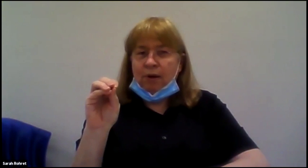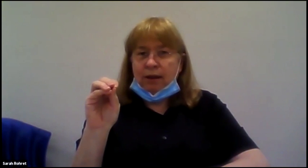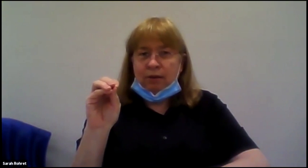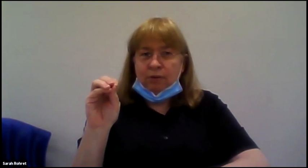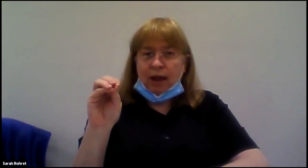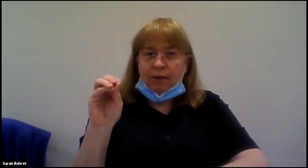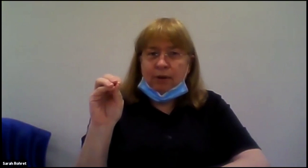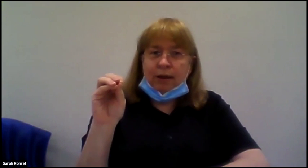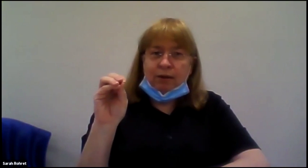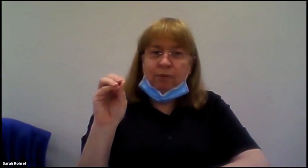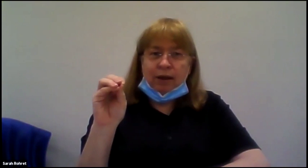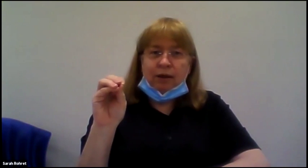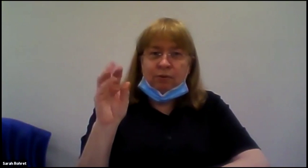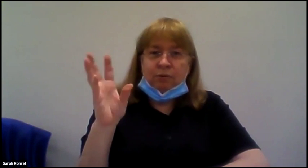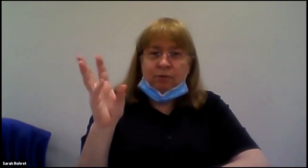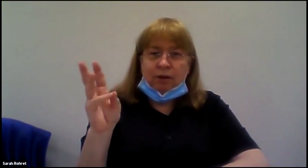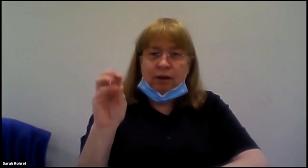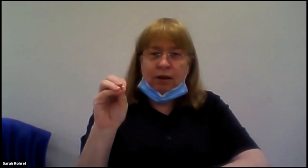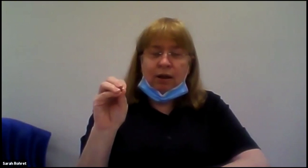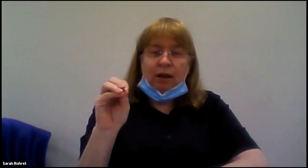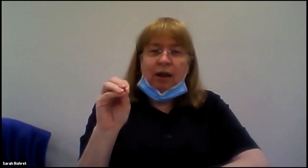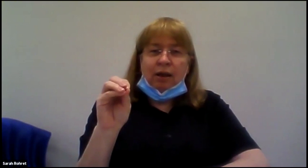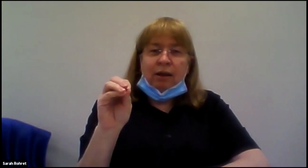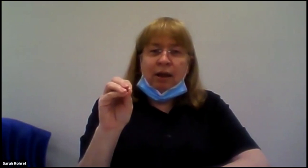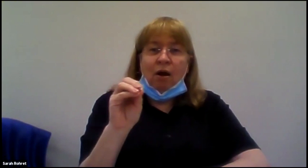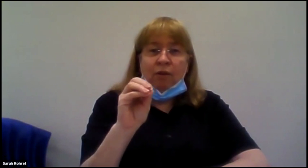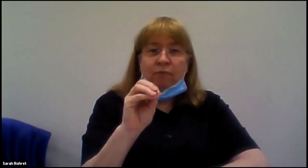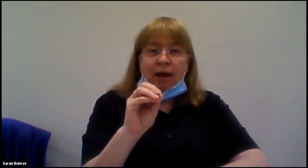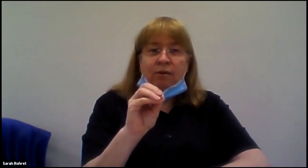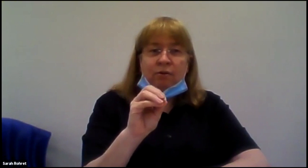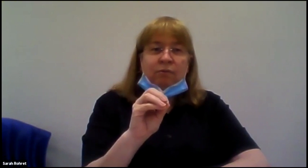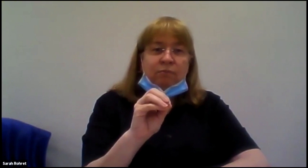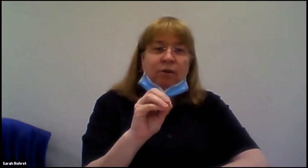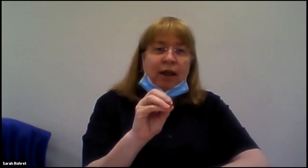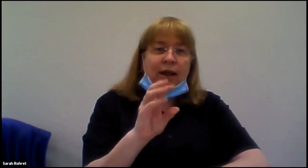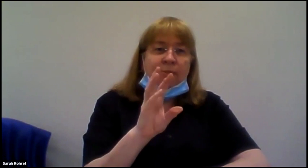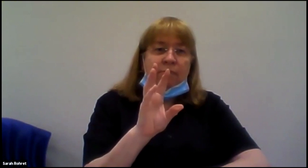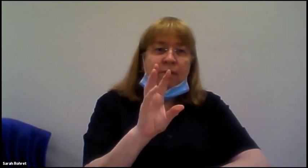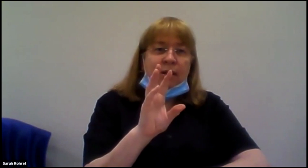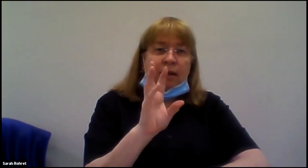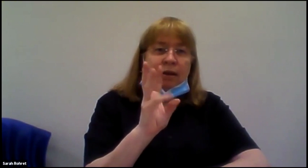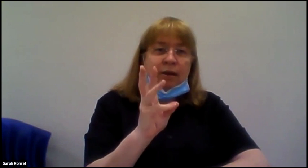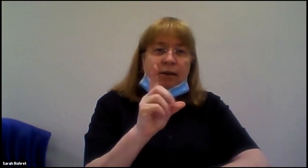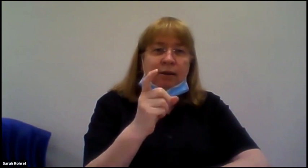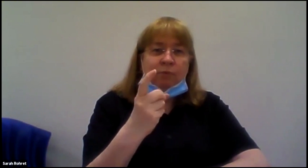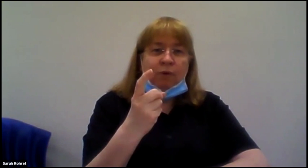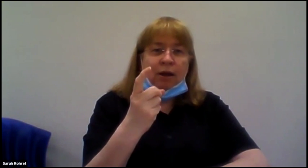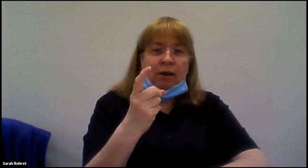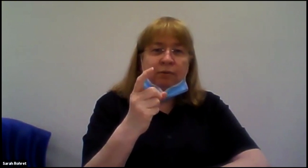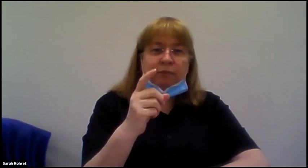do that, but that's what they do. Then all the rest are the same. 61,